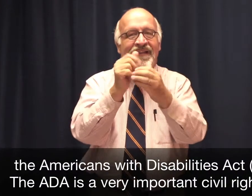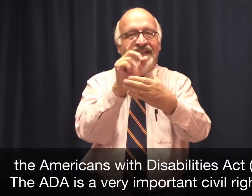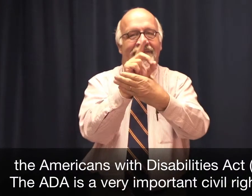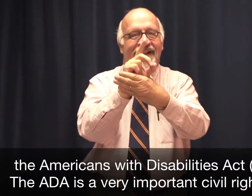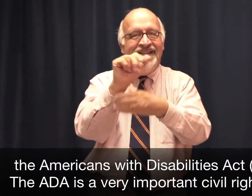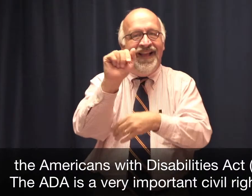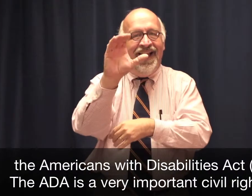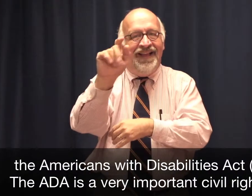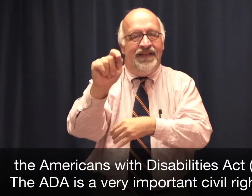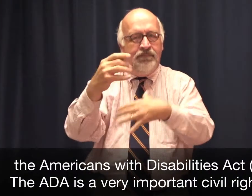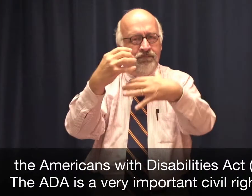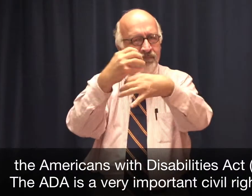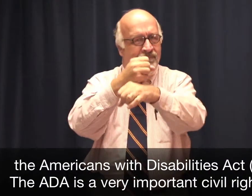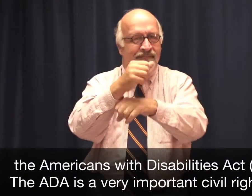Disabilities Act, the ADA.